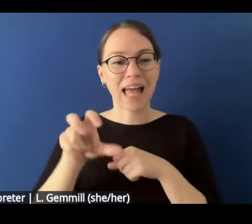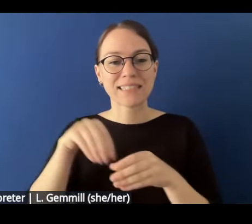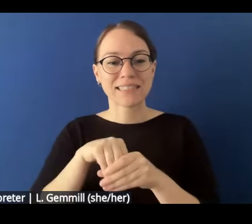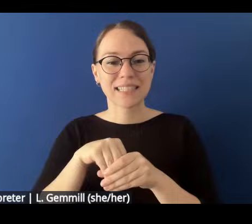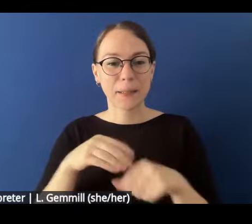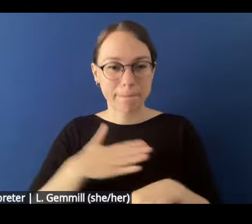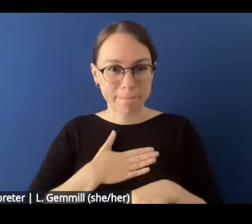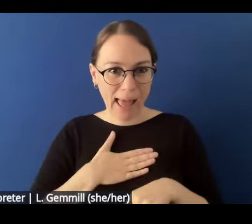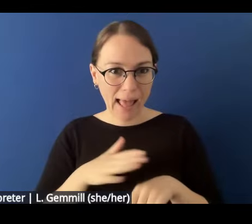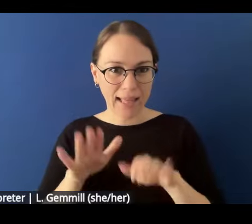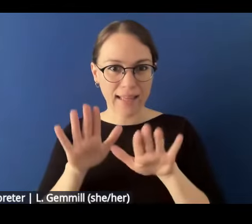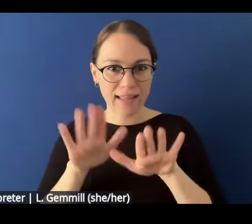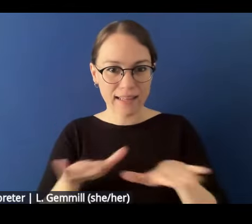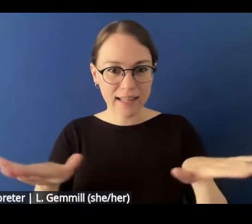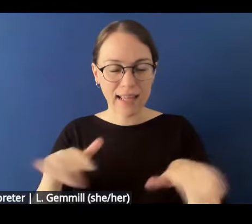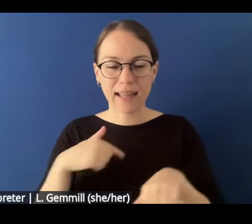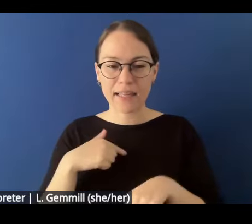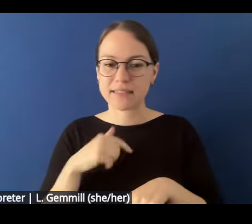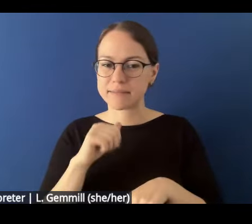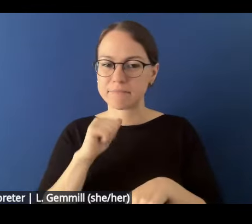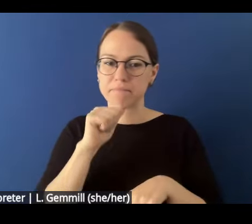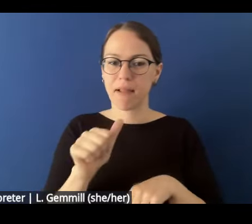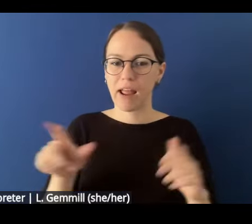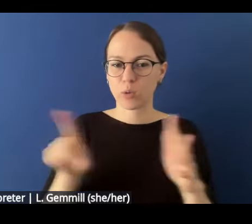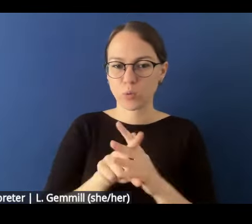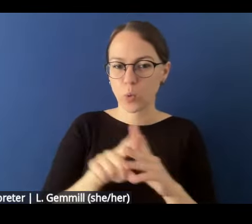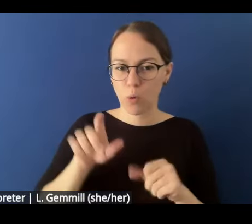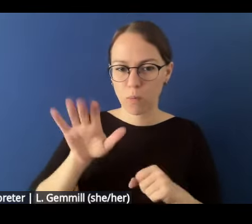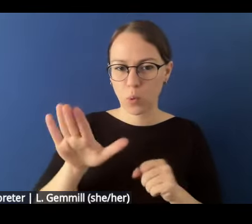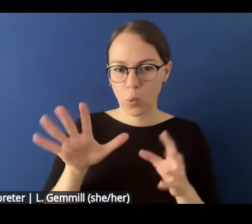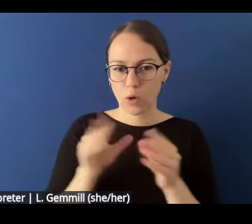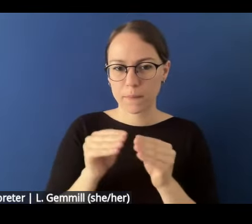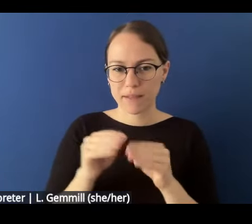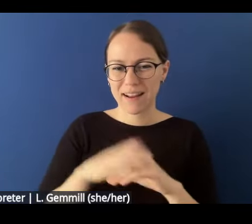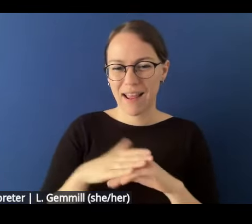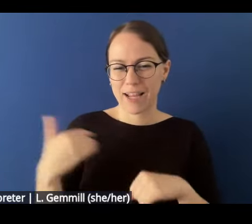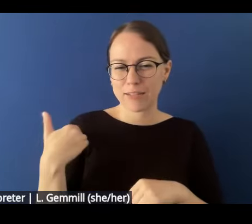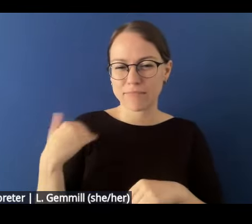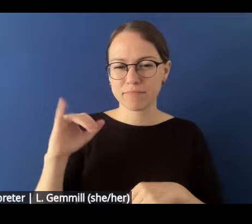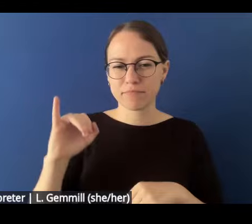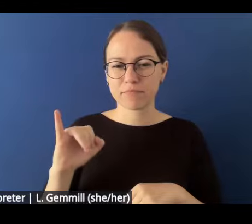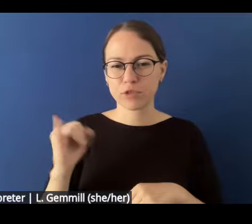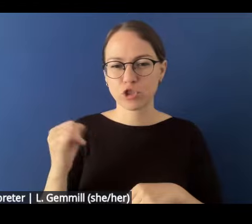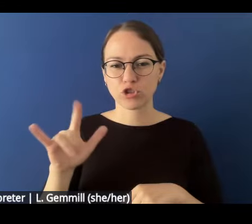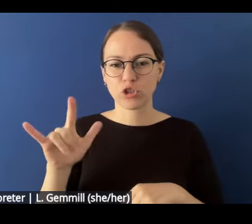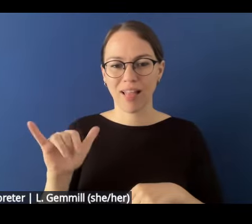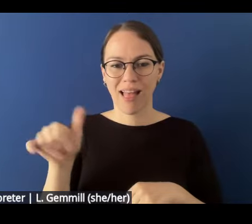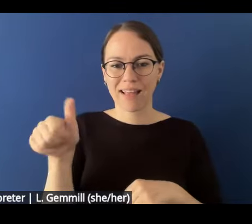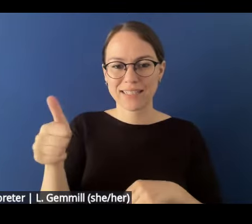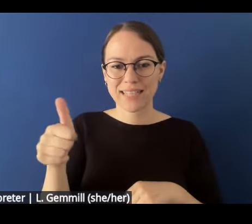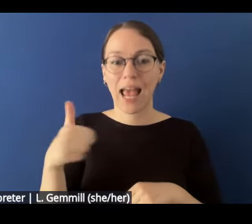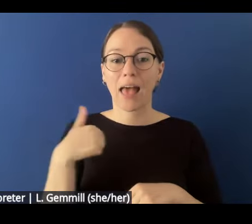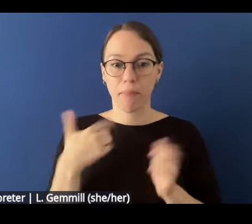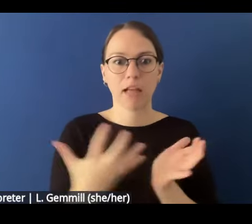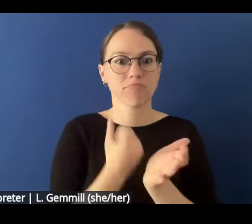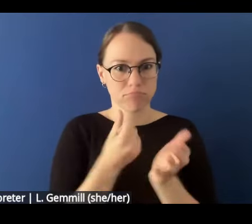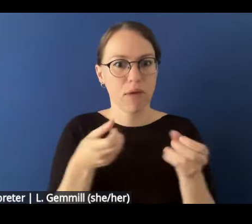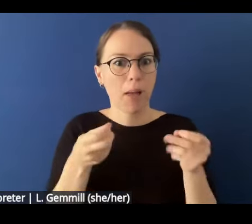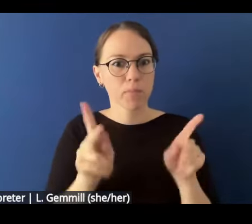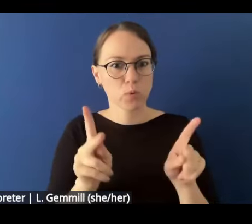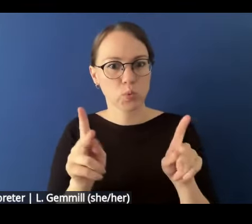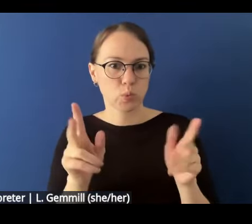your meeting on July 10th, but did have the opportunity to review the video of the meeting. And